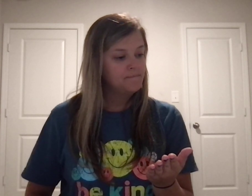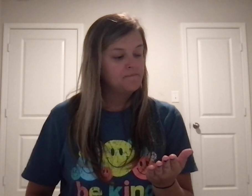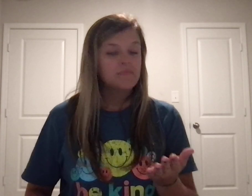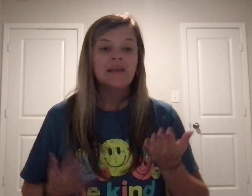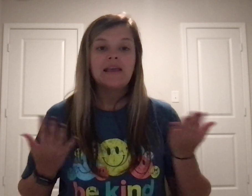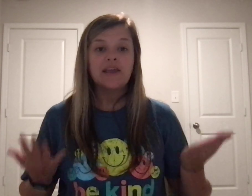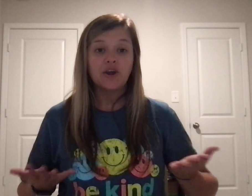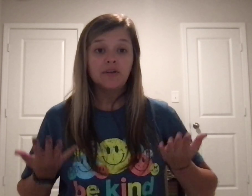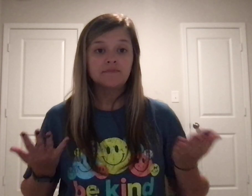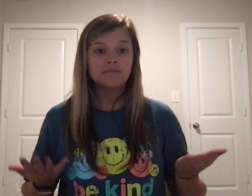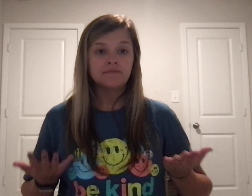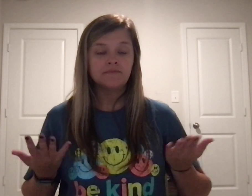Here